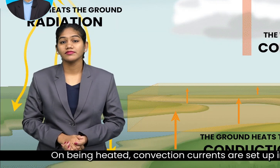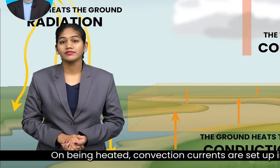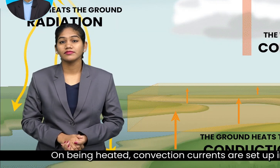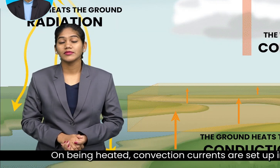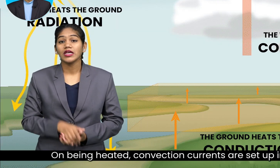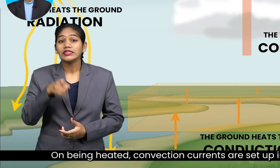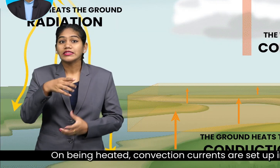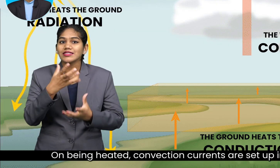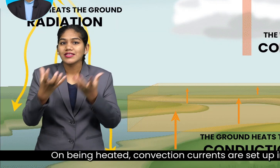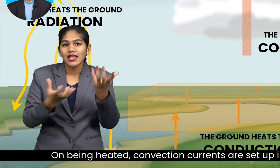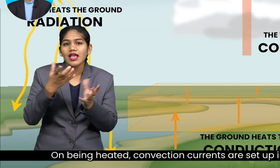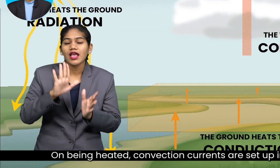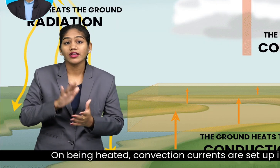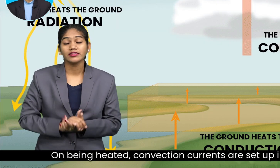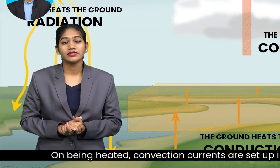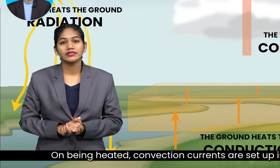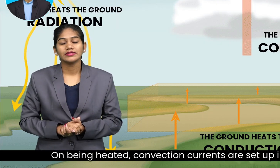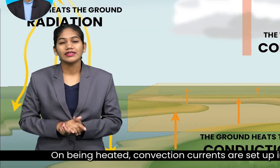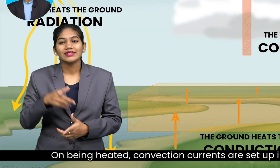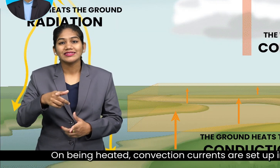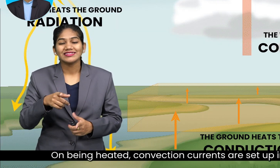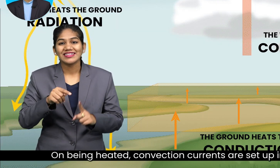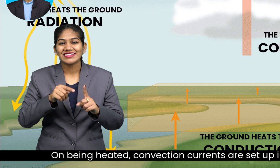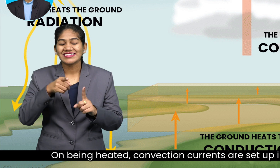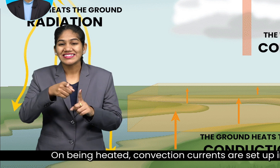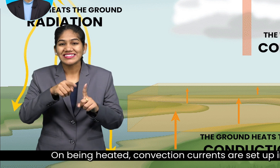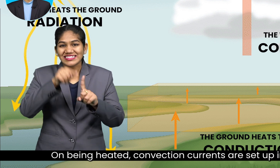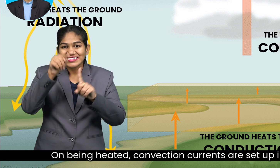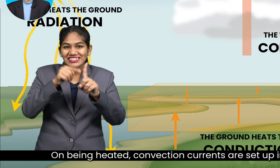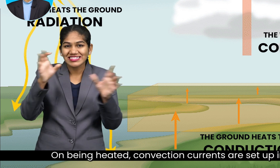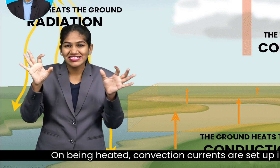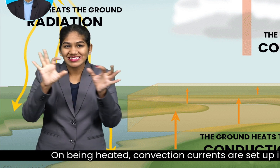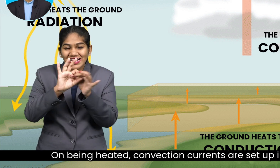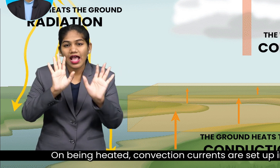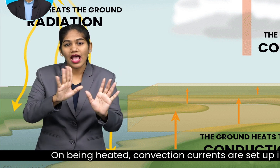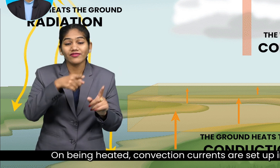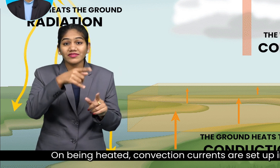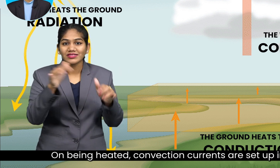On being heated, convection currents are set up in the air.